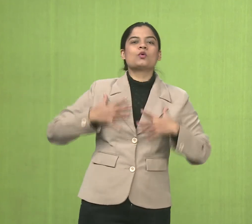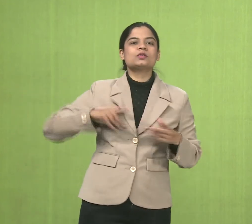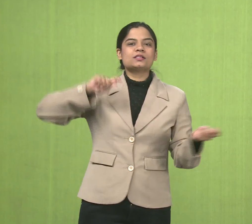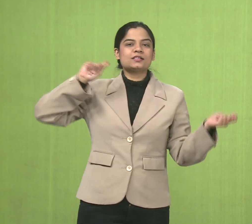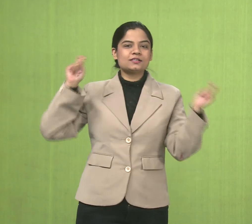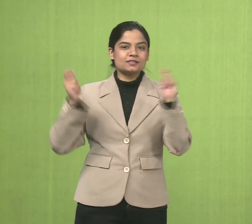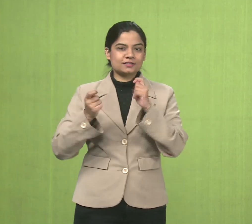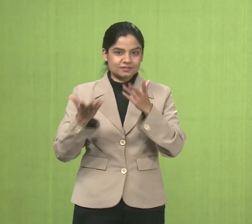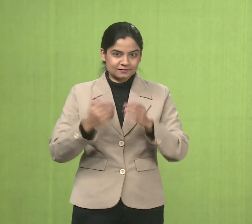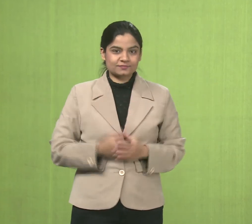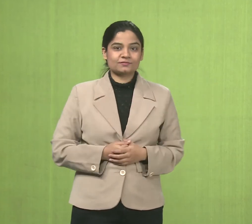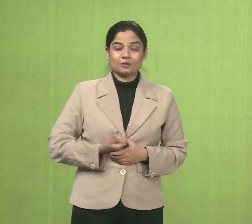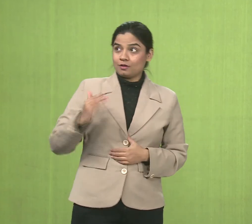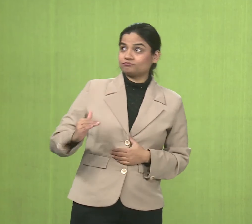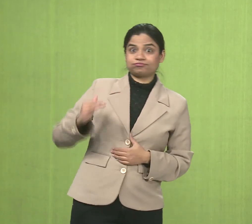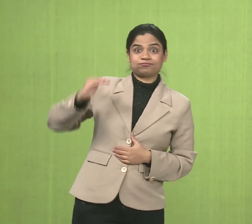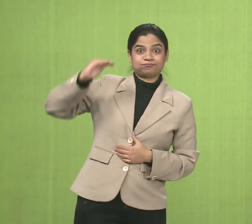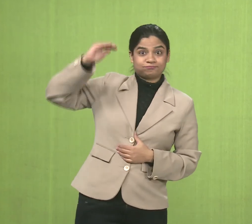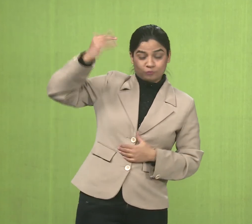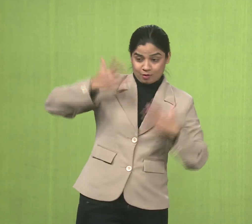heavy objects as well. They develop strength,